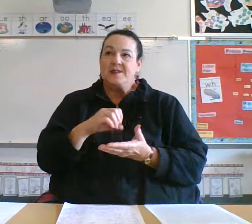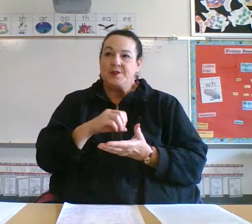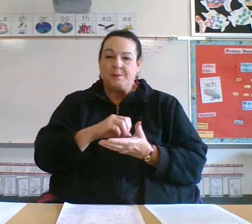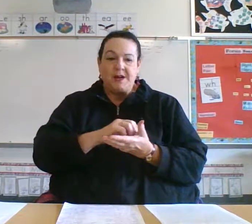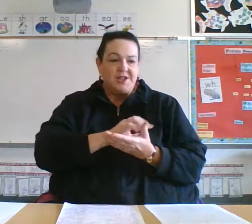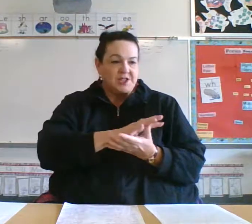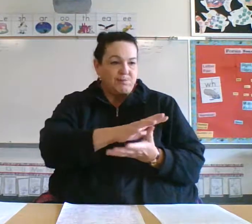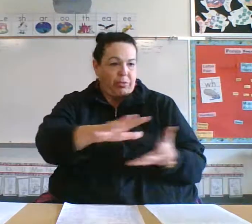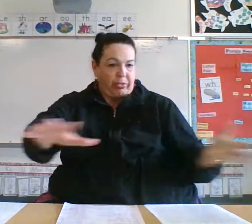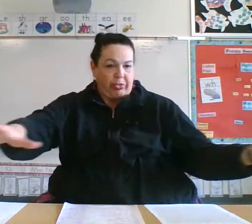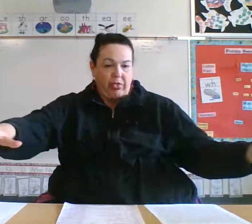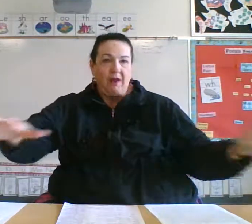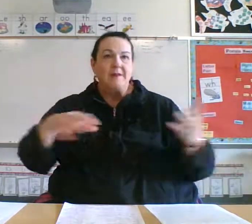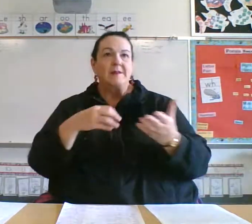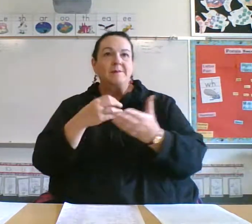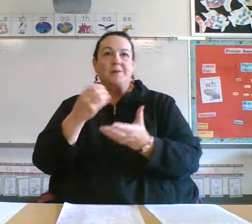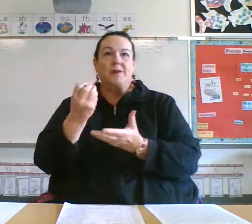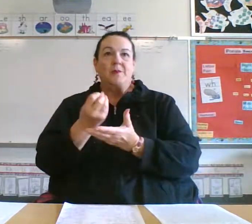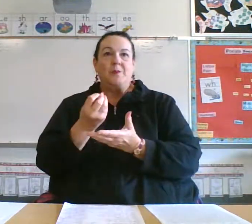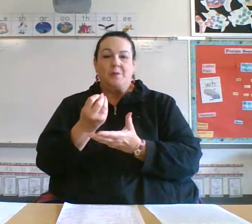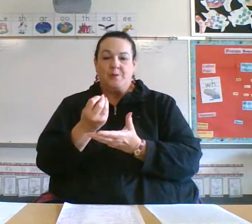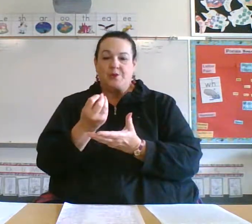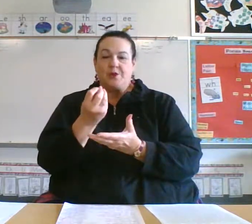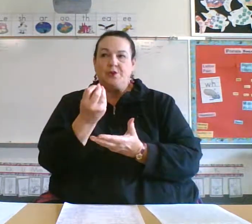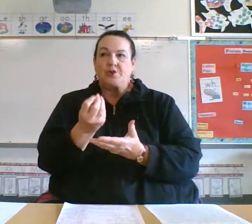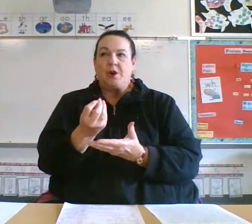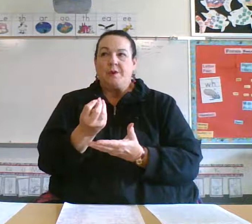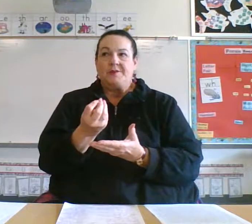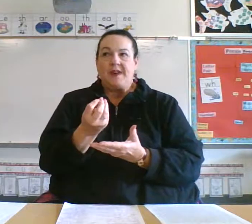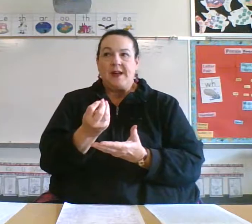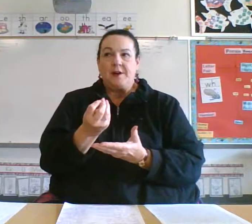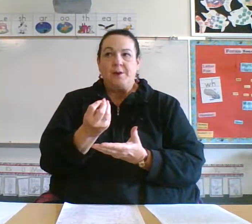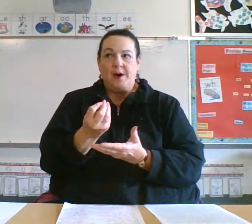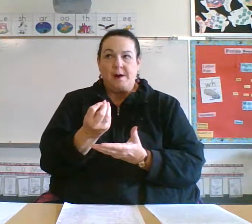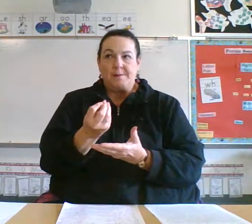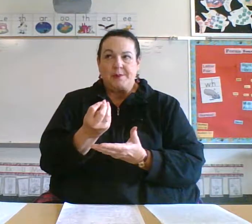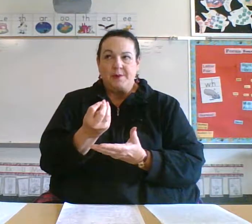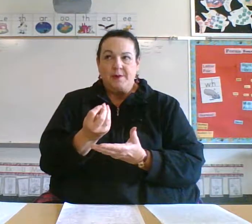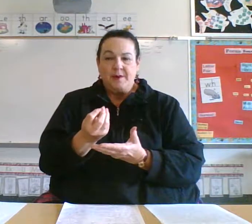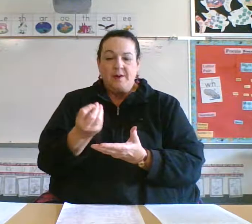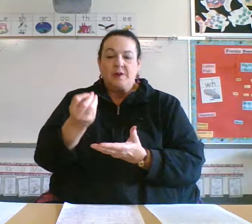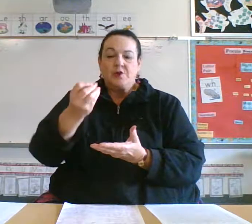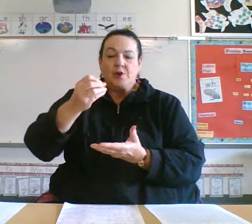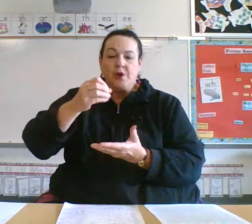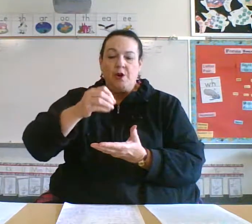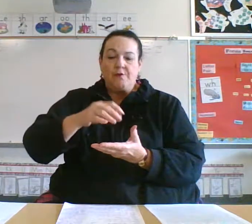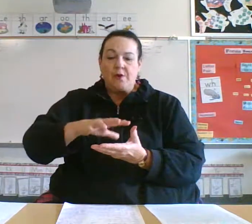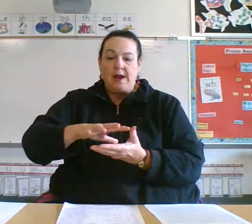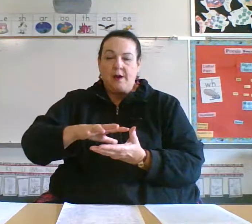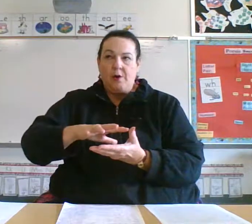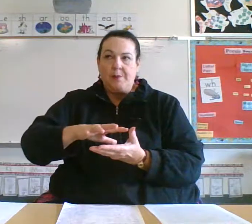your money just... So you start with a flat O up. turn over and open to a